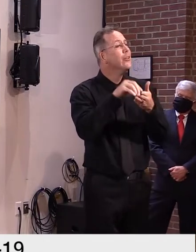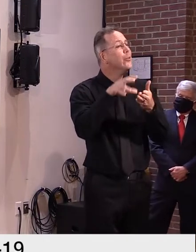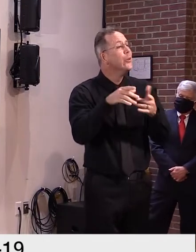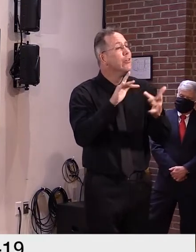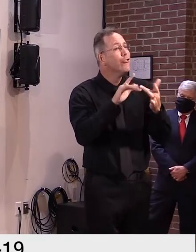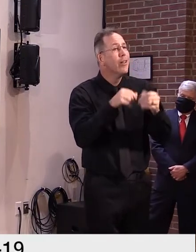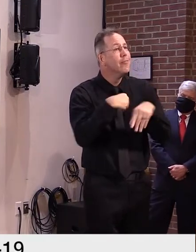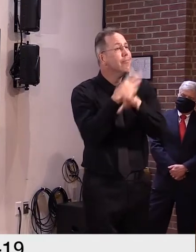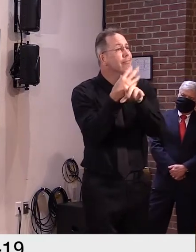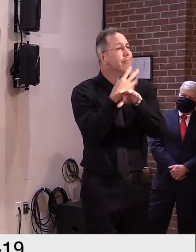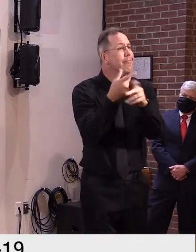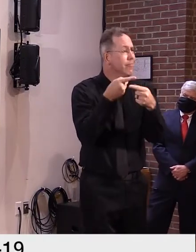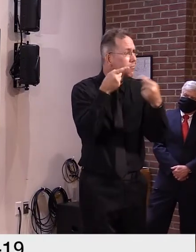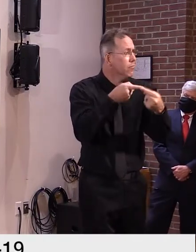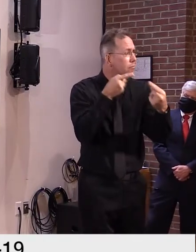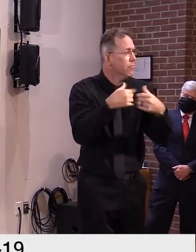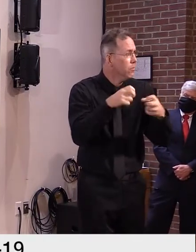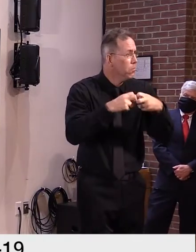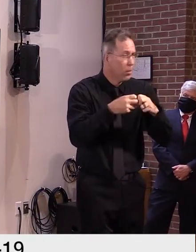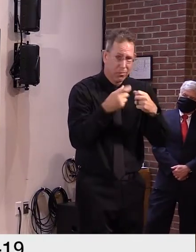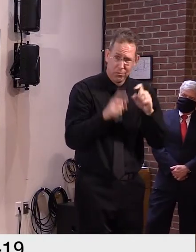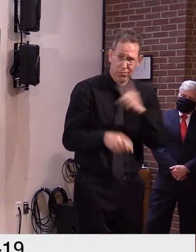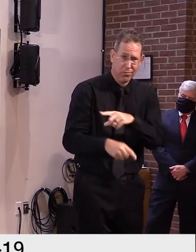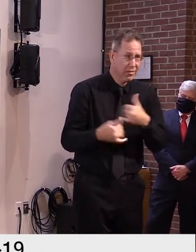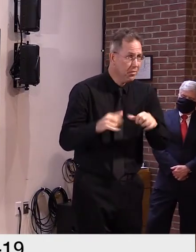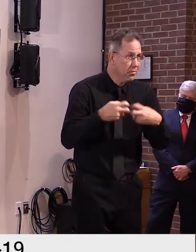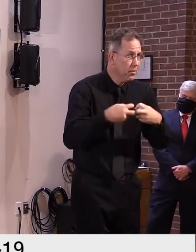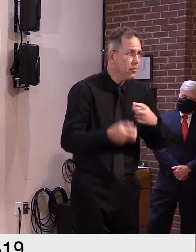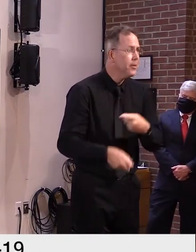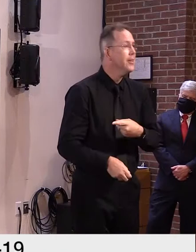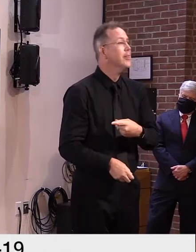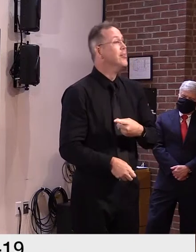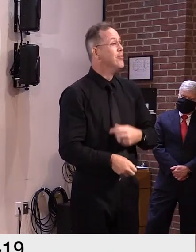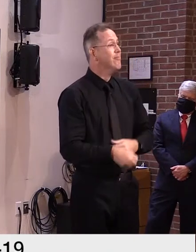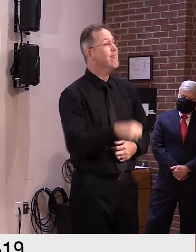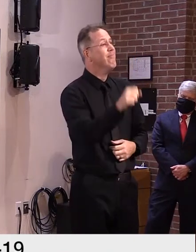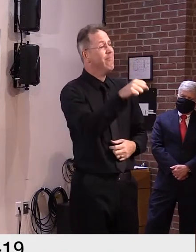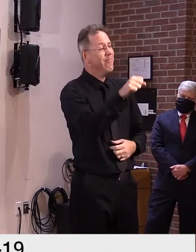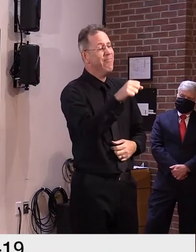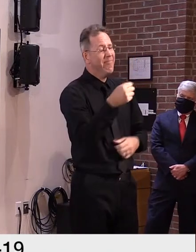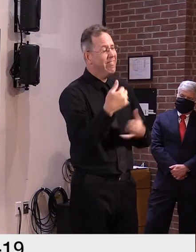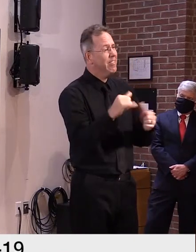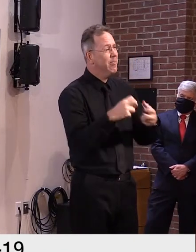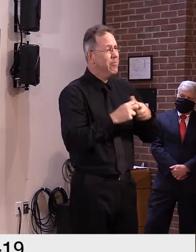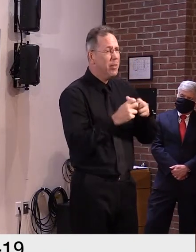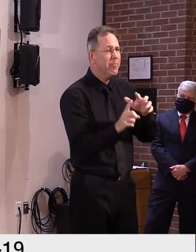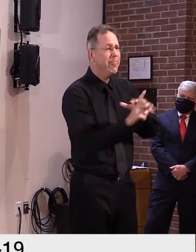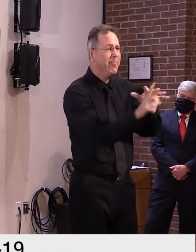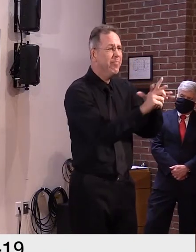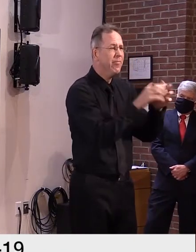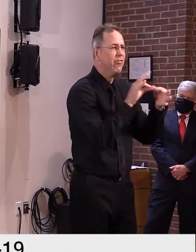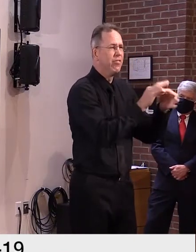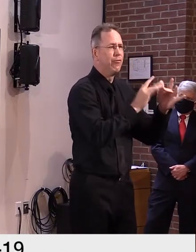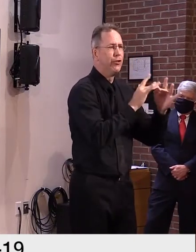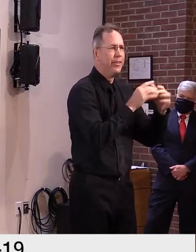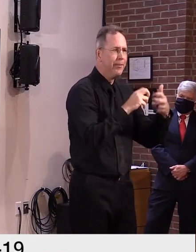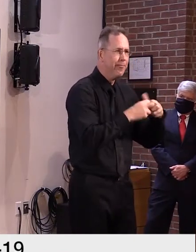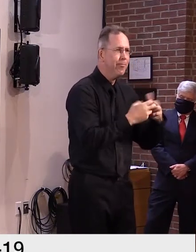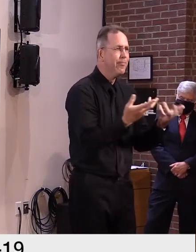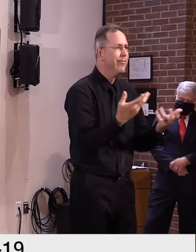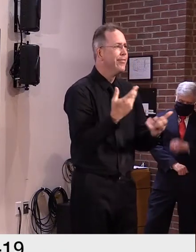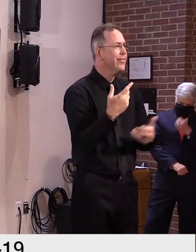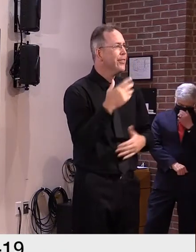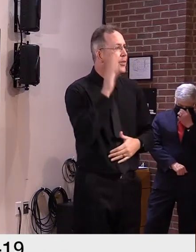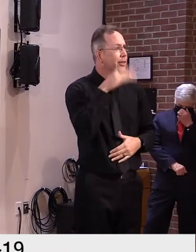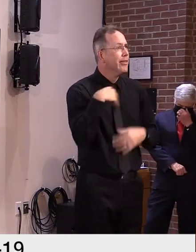existed prior to the emergency still remain. We've made some progress over the summer you know, with our efforts and some of the federal